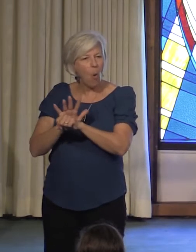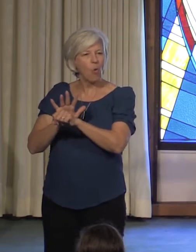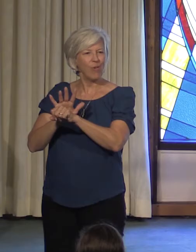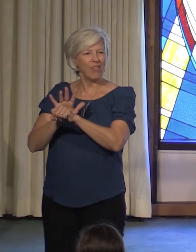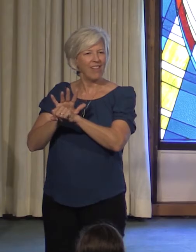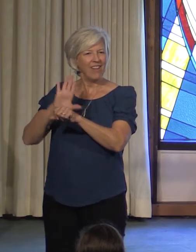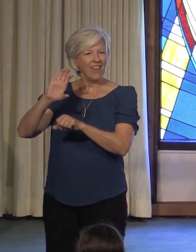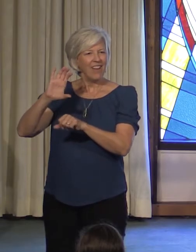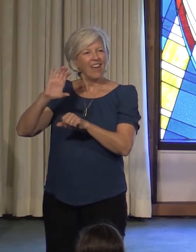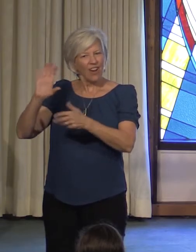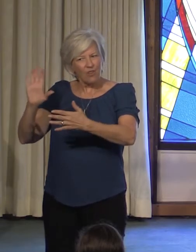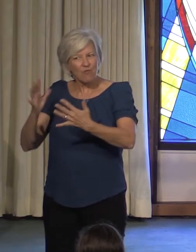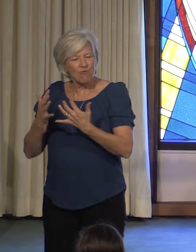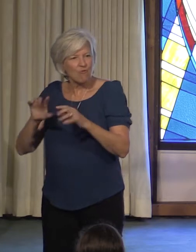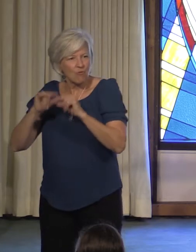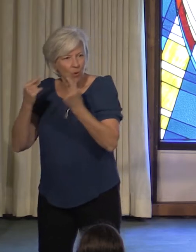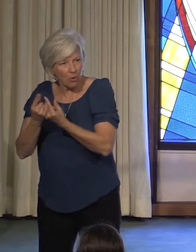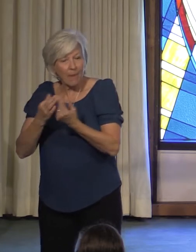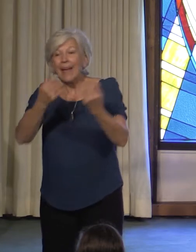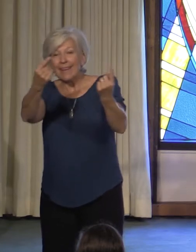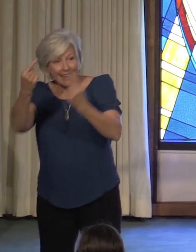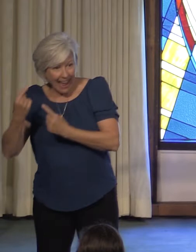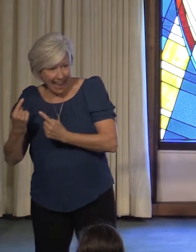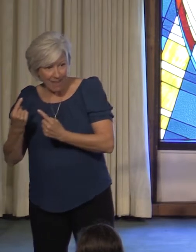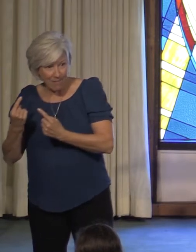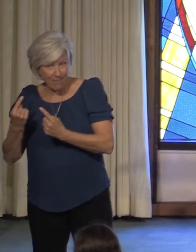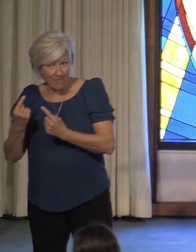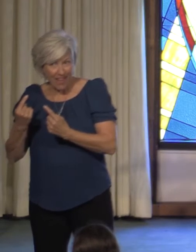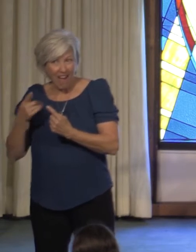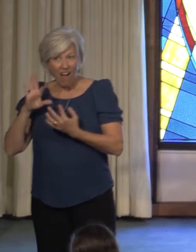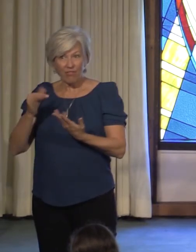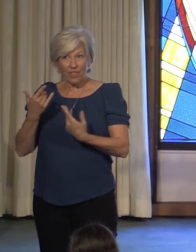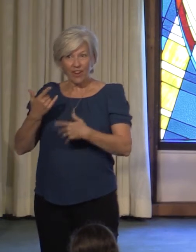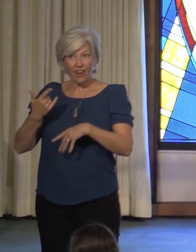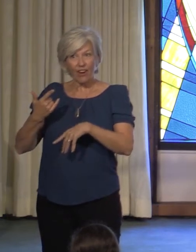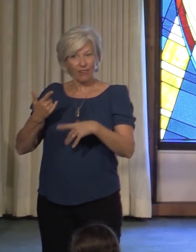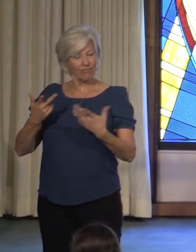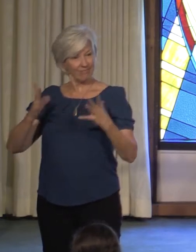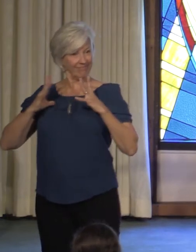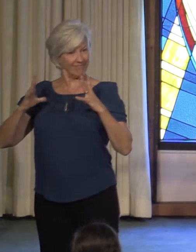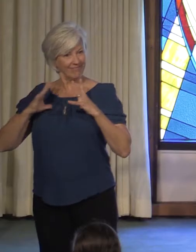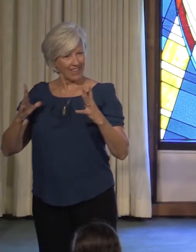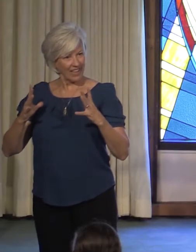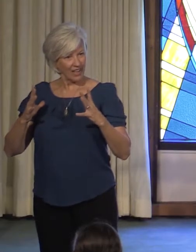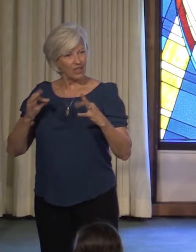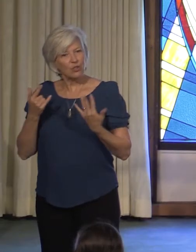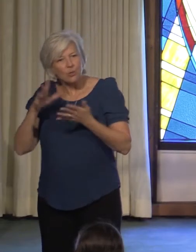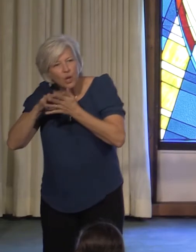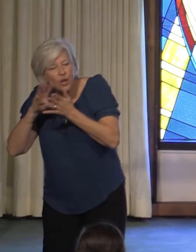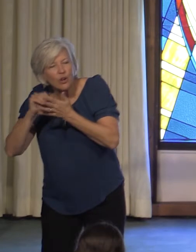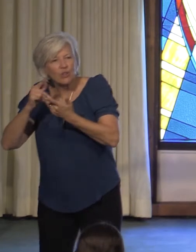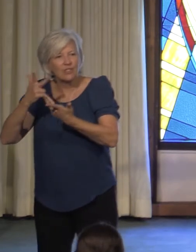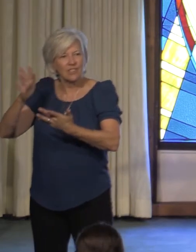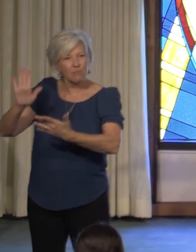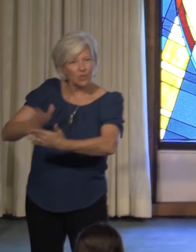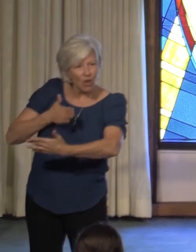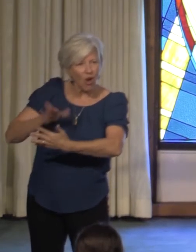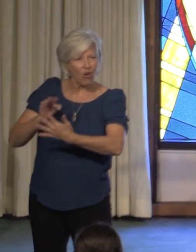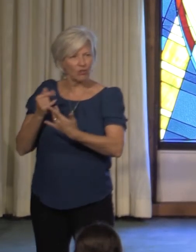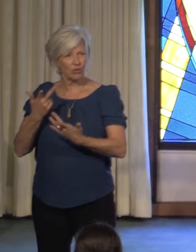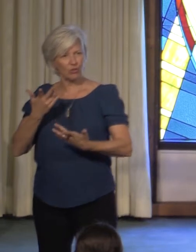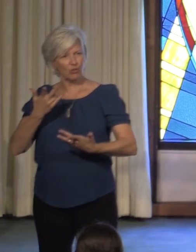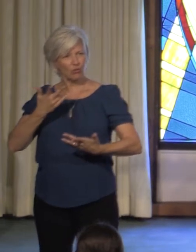come in, you know, during the summer on their time off, learned some songs to do for us. And the thing that I could